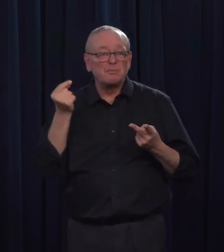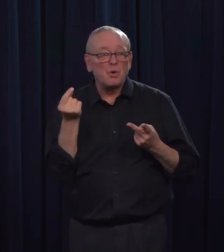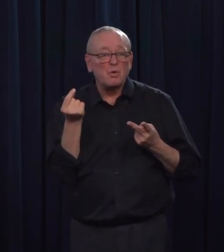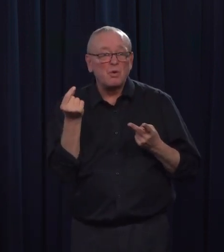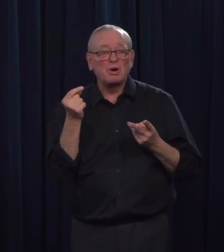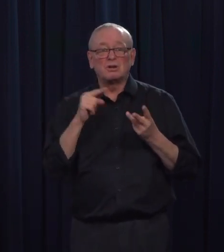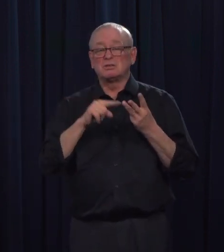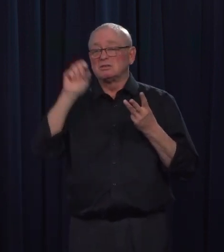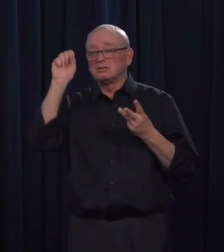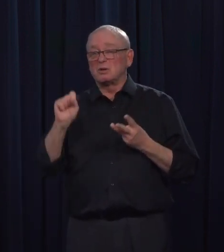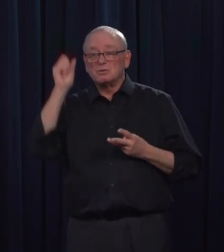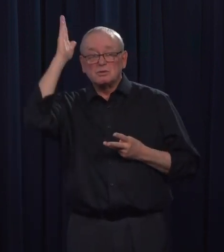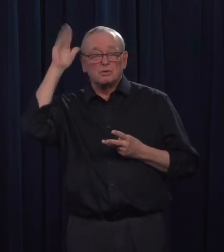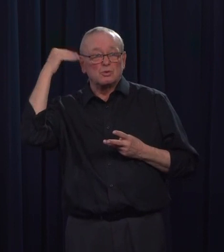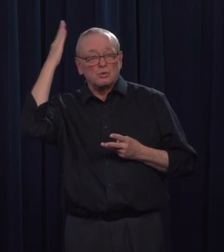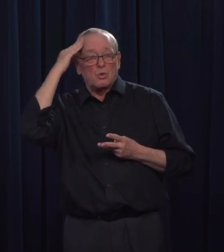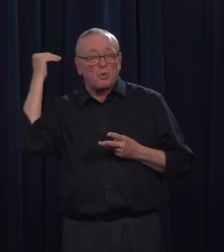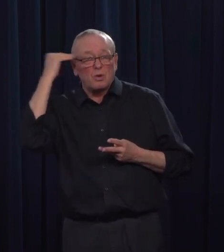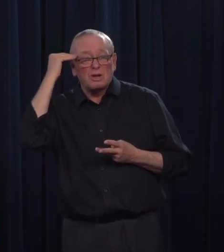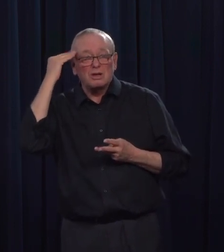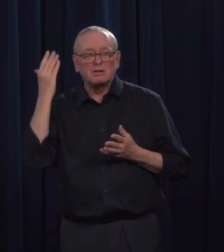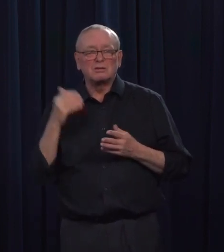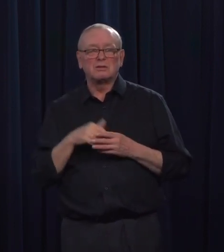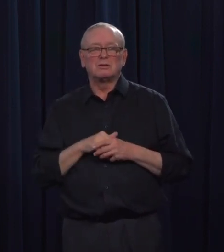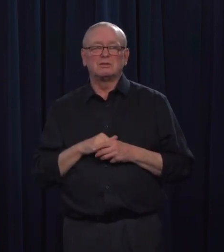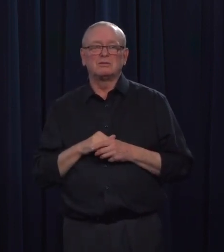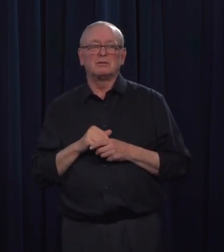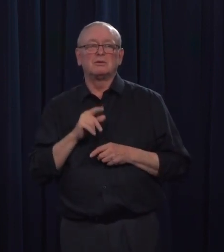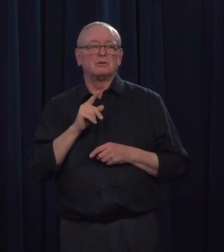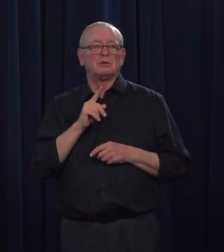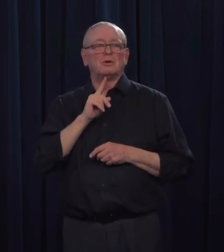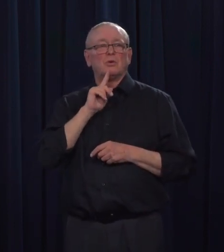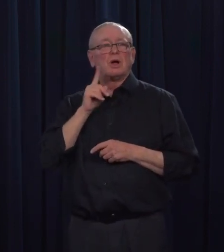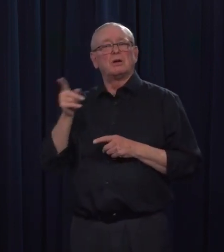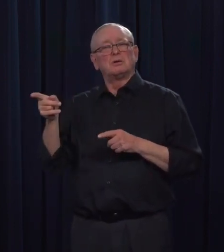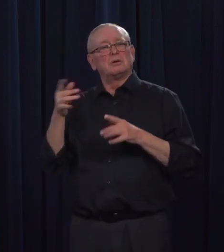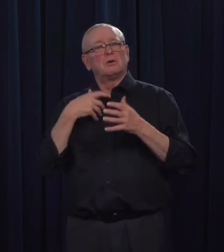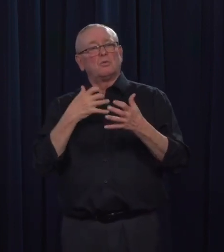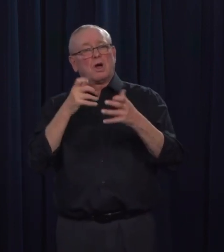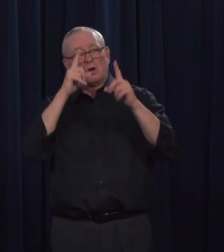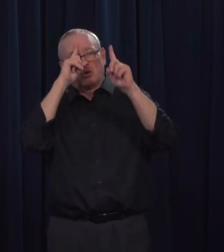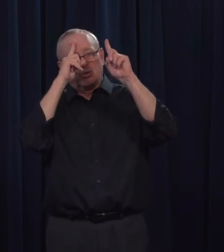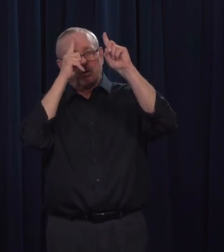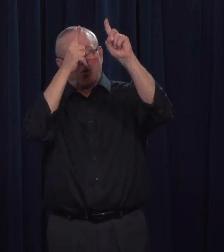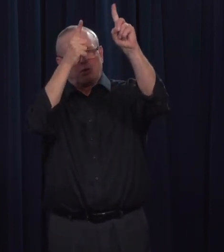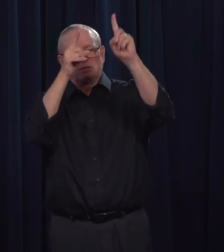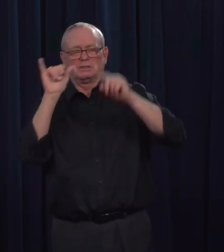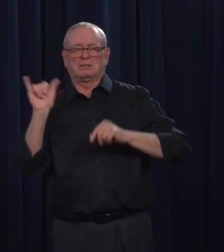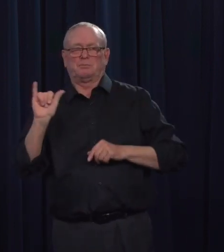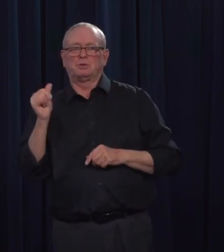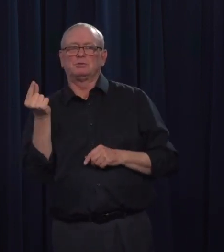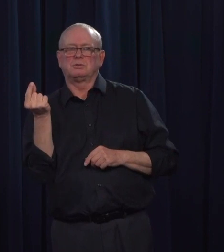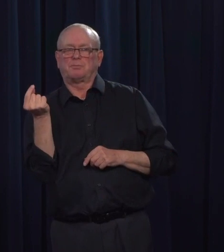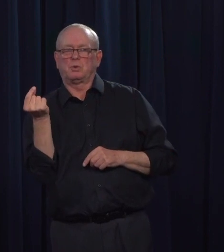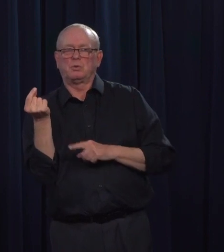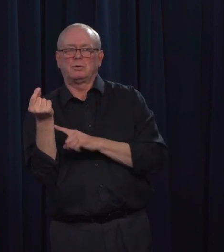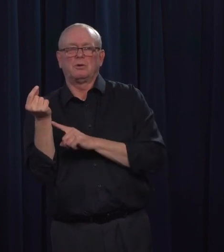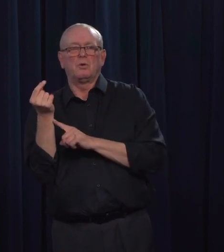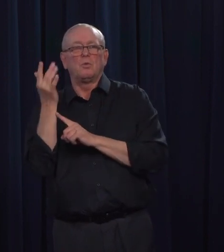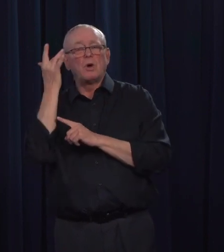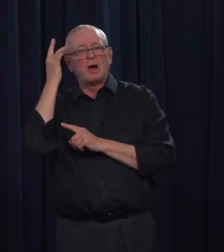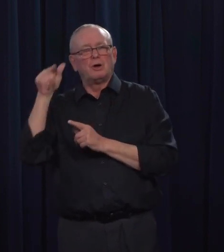And I think, again, we are taking measures to try to prevent the spread. But we also know